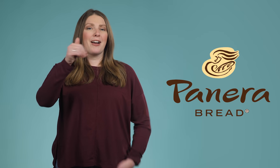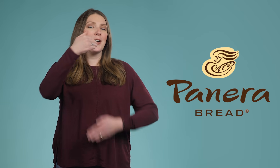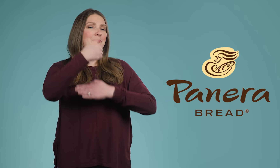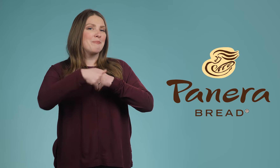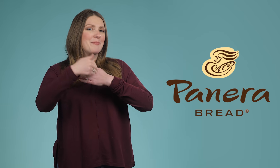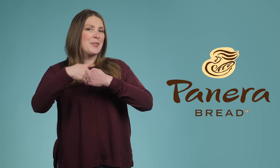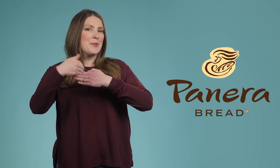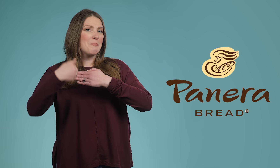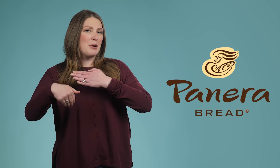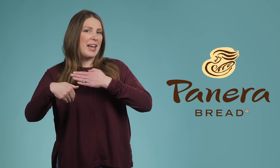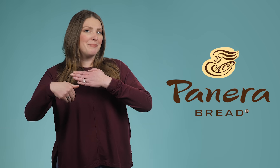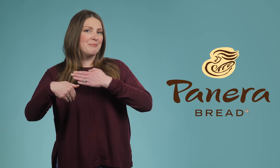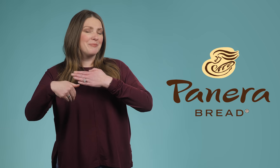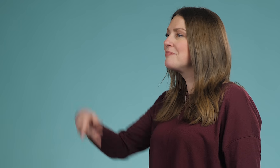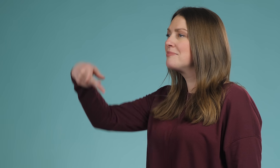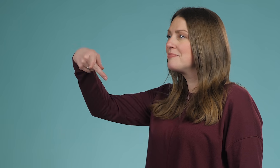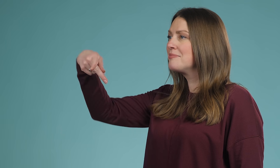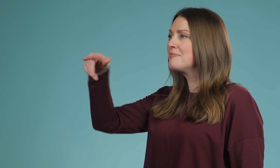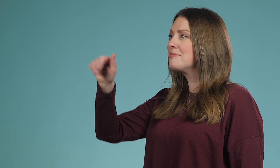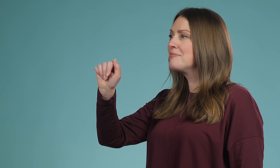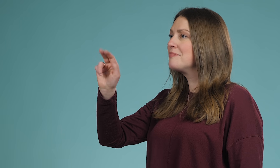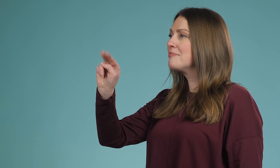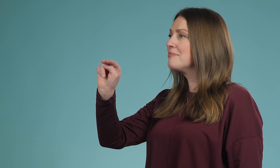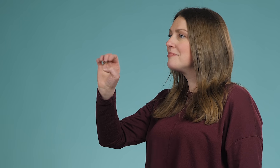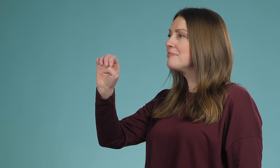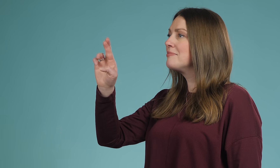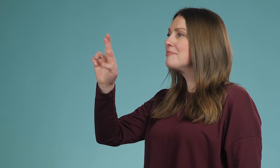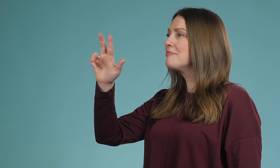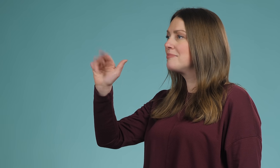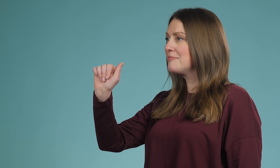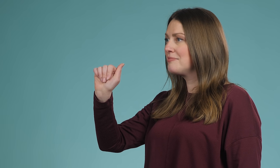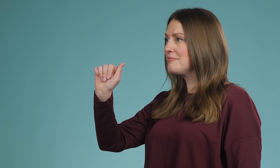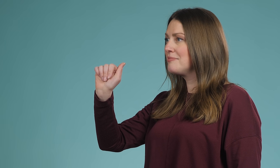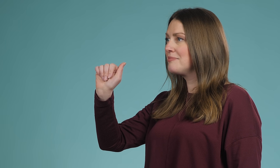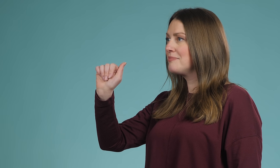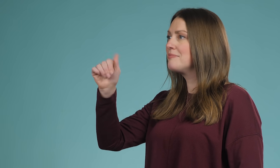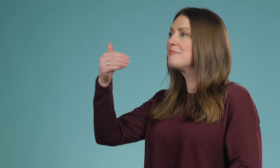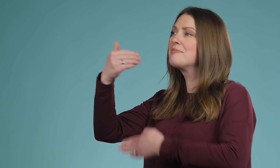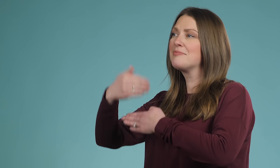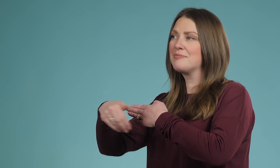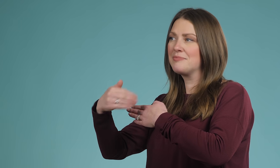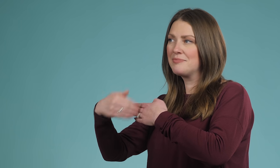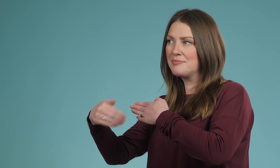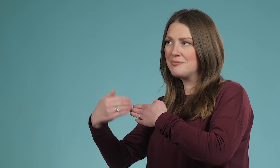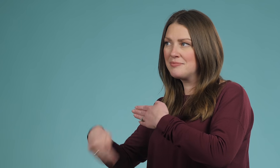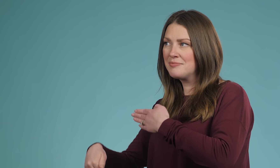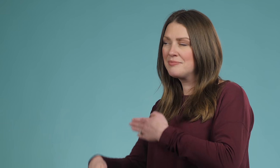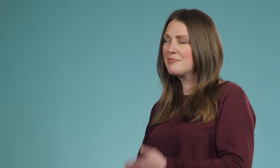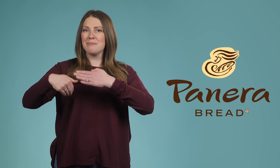Panera Bread. You fingerspell Panera and then bread.